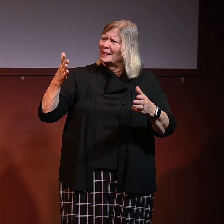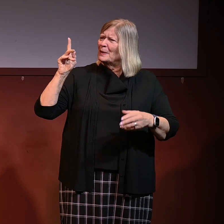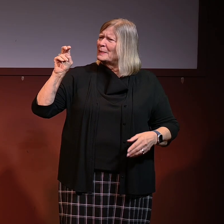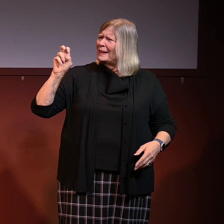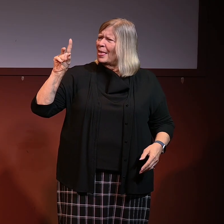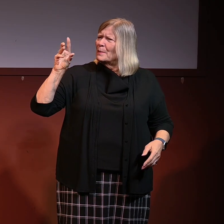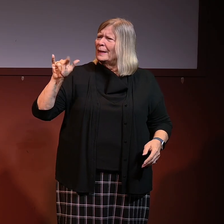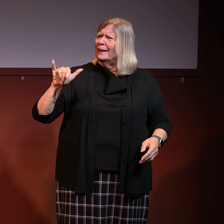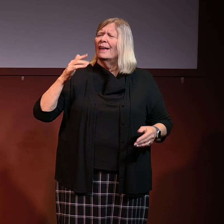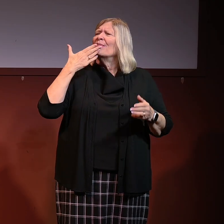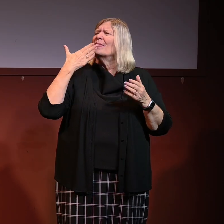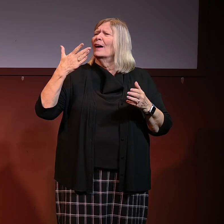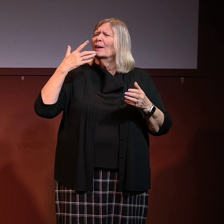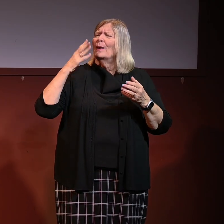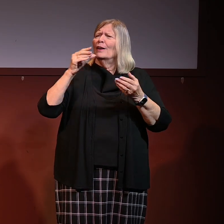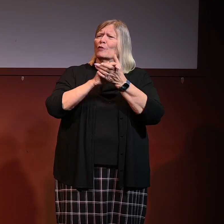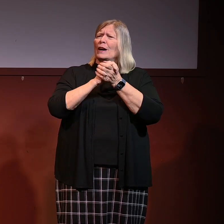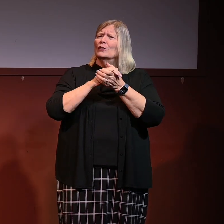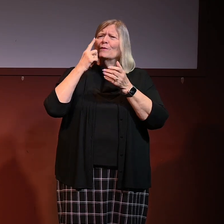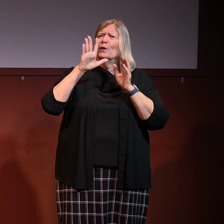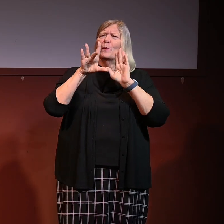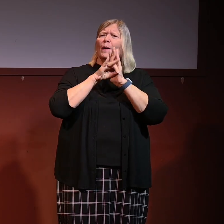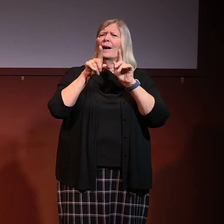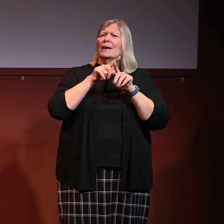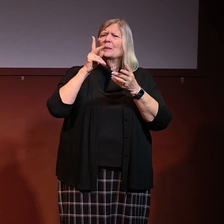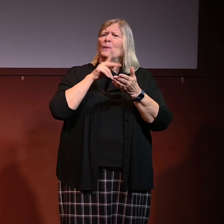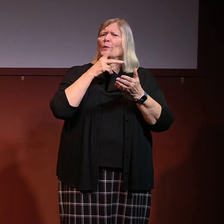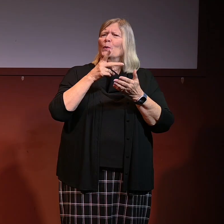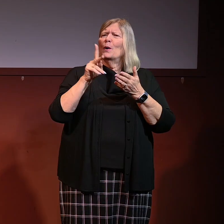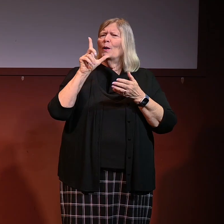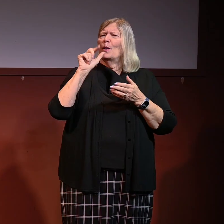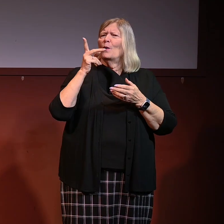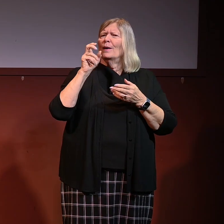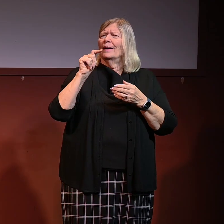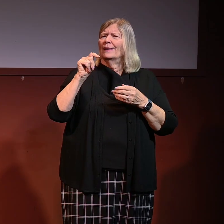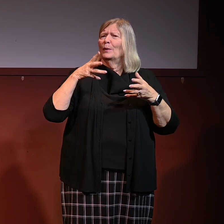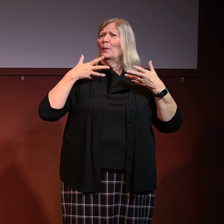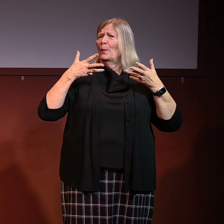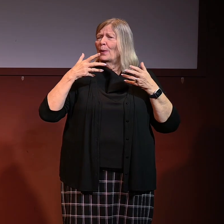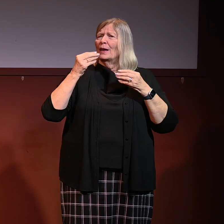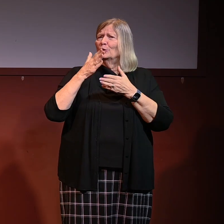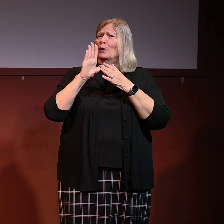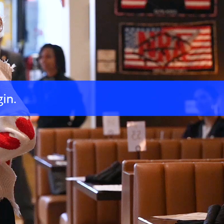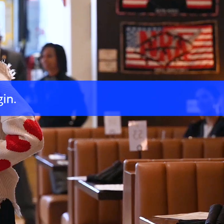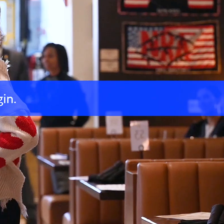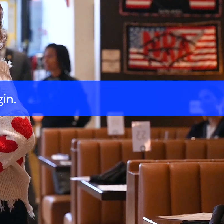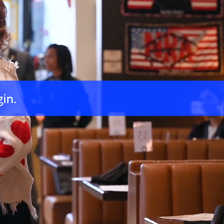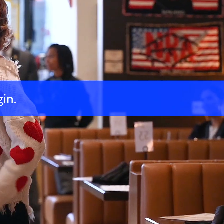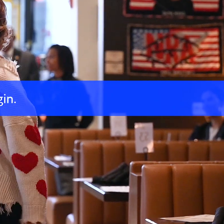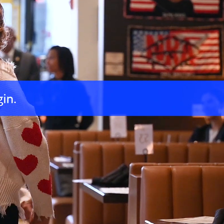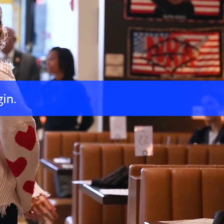Penelope, congratulations again on your appointment as Youth Poet Laureate, and thank you for sharing your work with us tonight. It